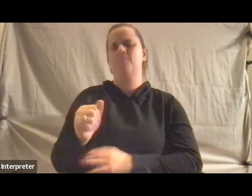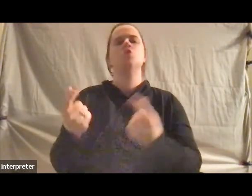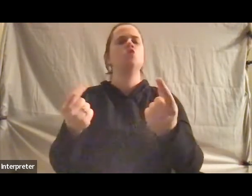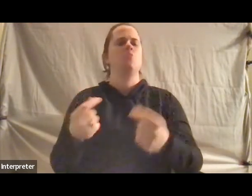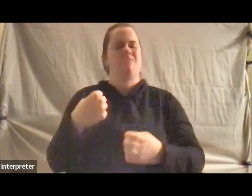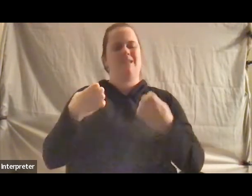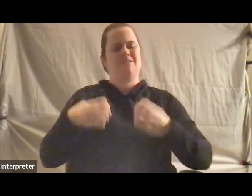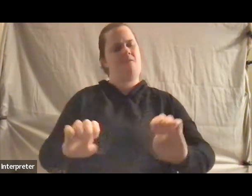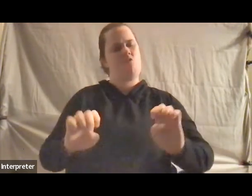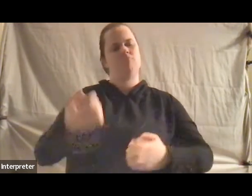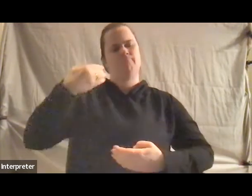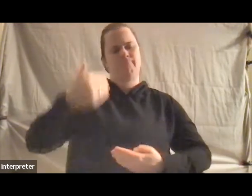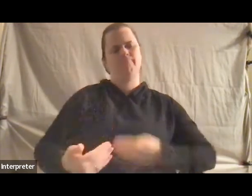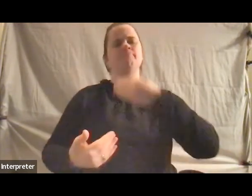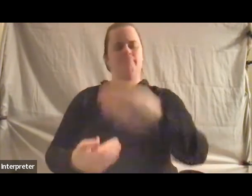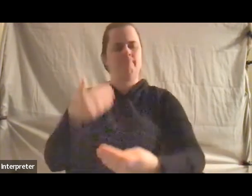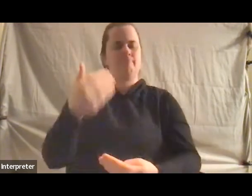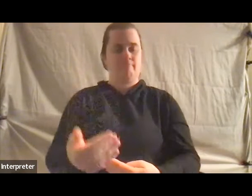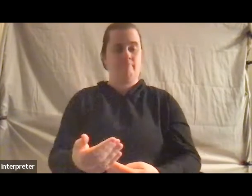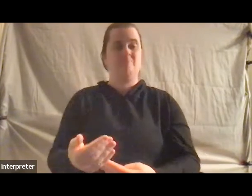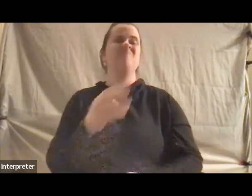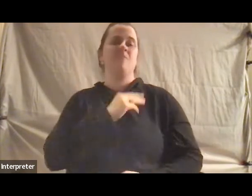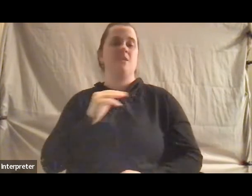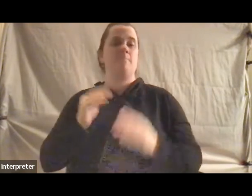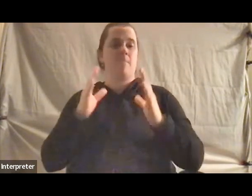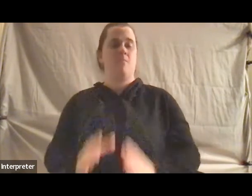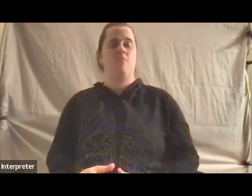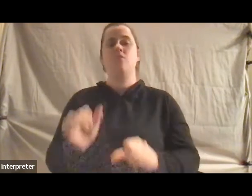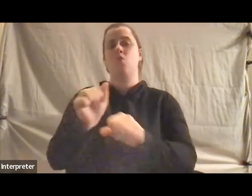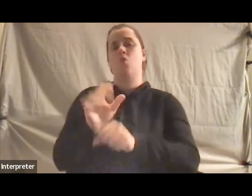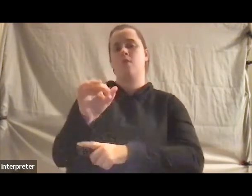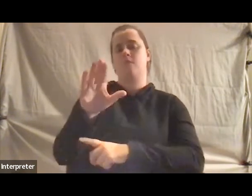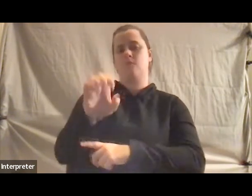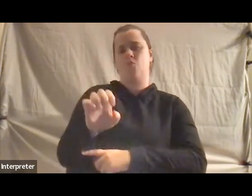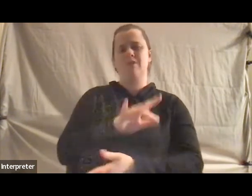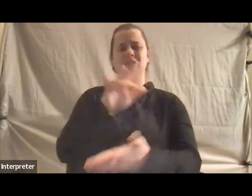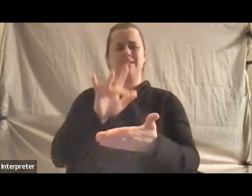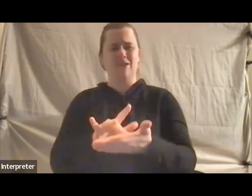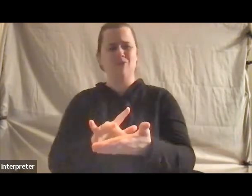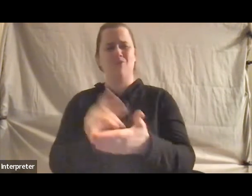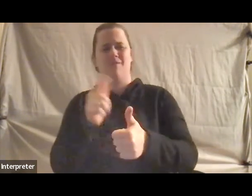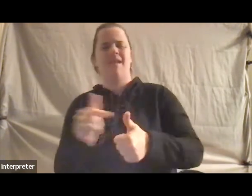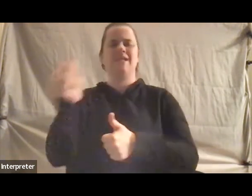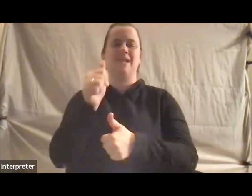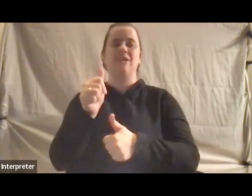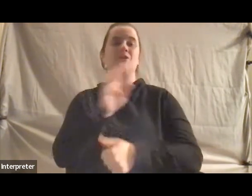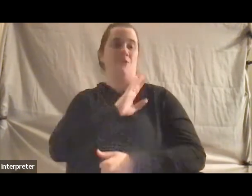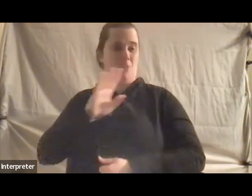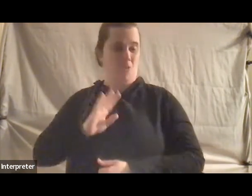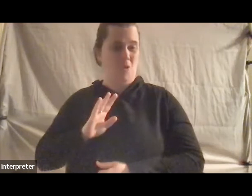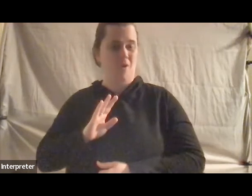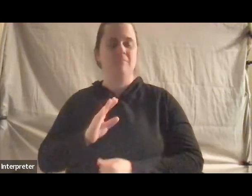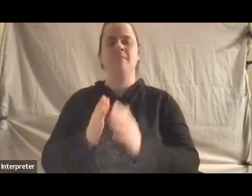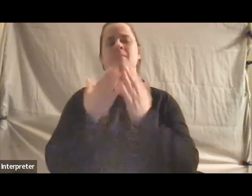step of the way. As a member of the Workforce Central Executive Board, I am so grateful to CEO